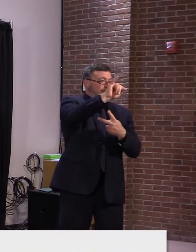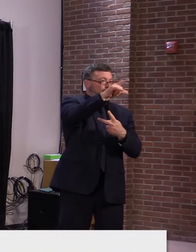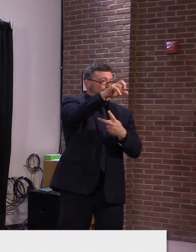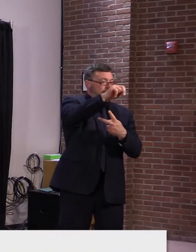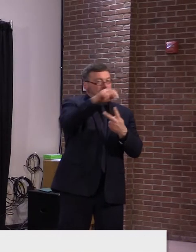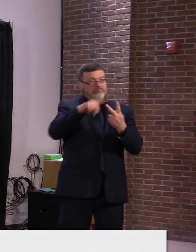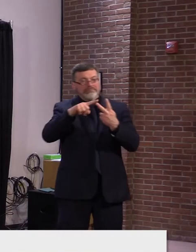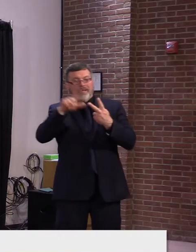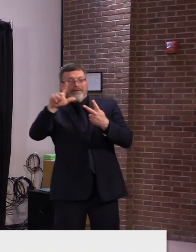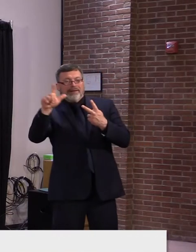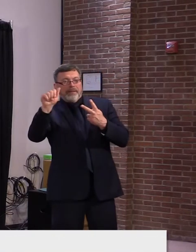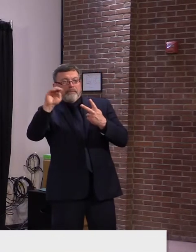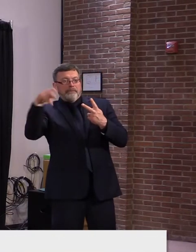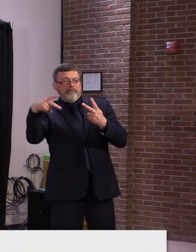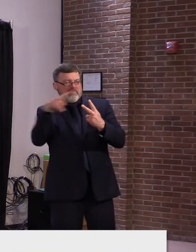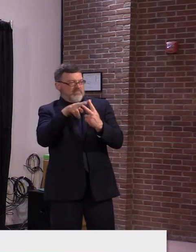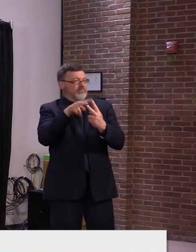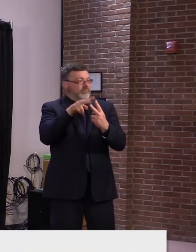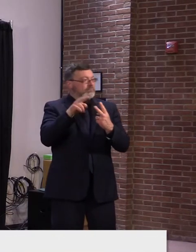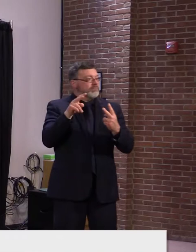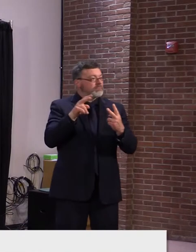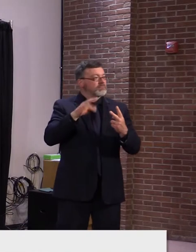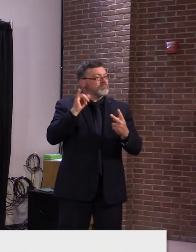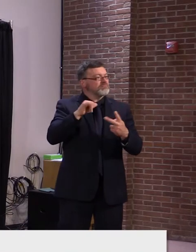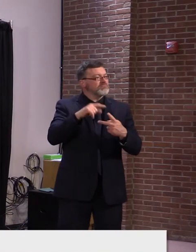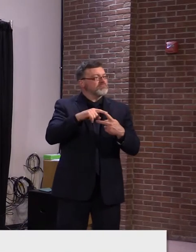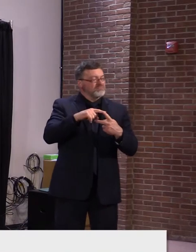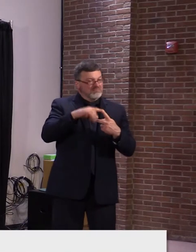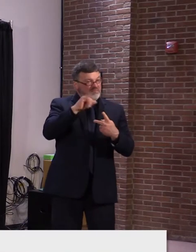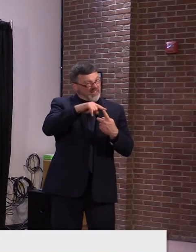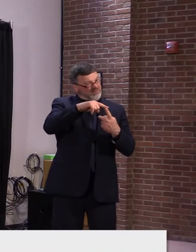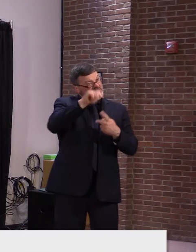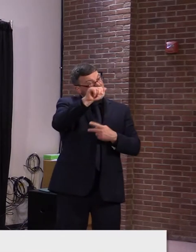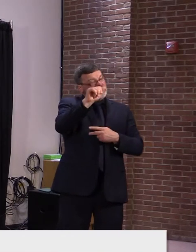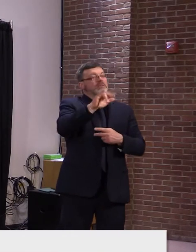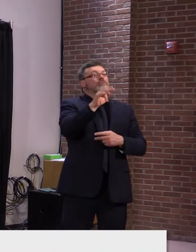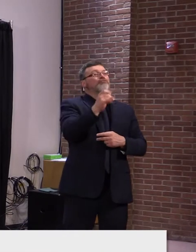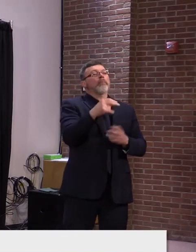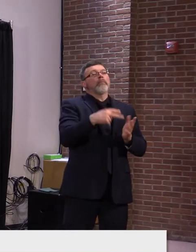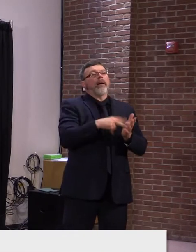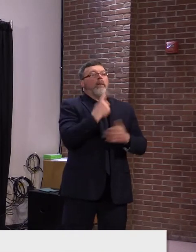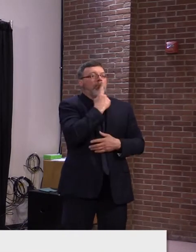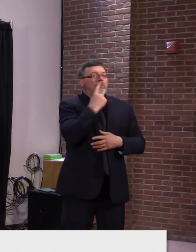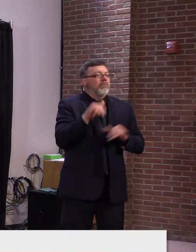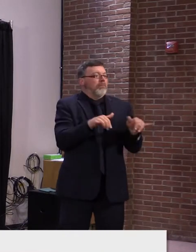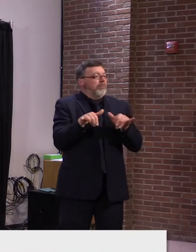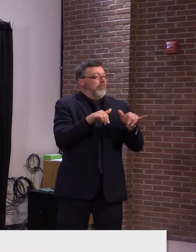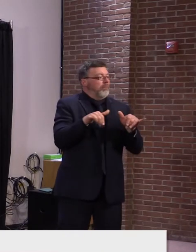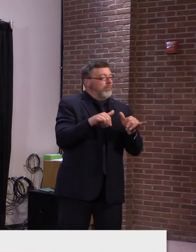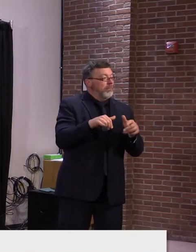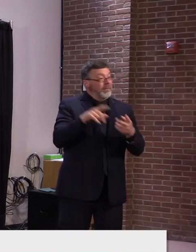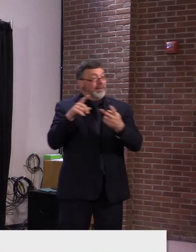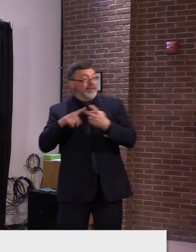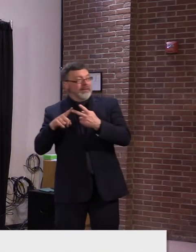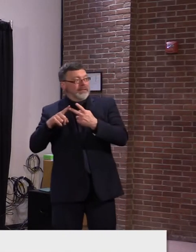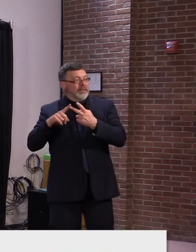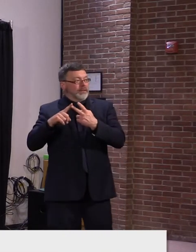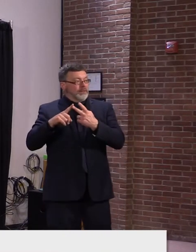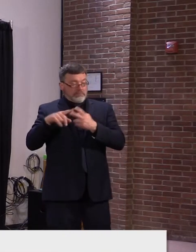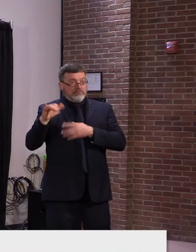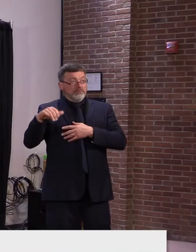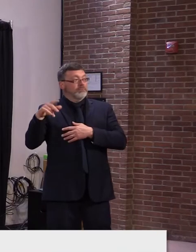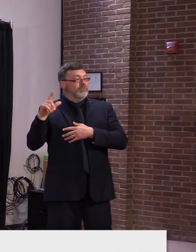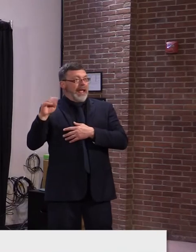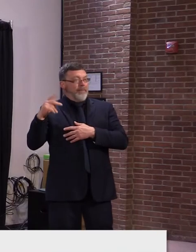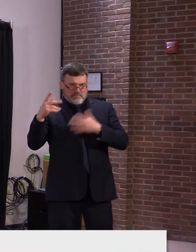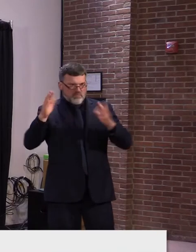to PCR, but can be done at home. PCR will still be offered for those who need it for now.